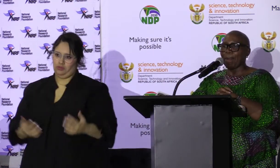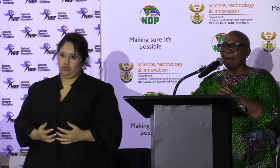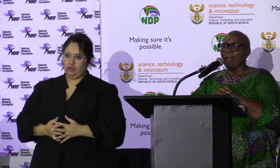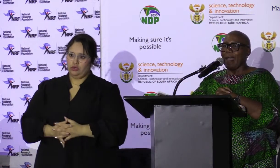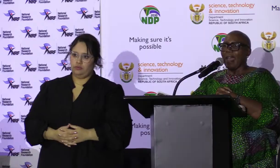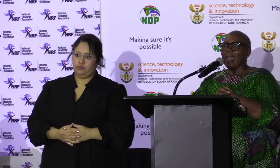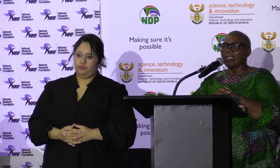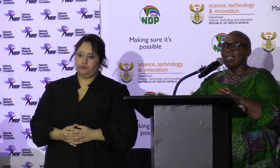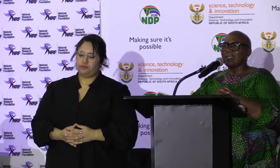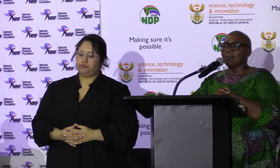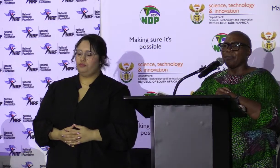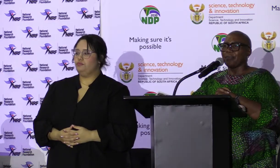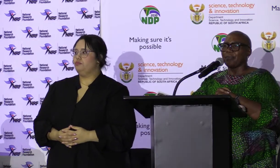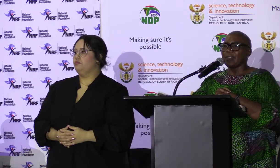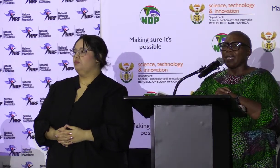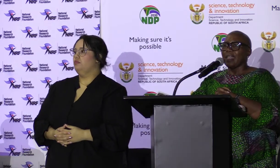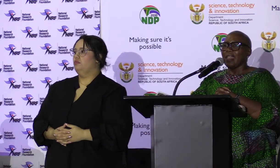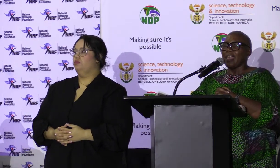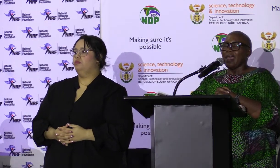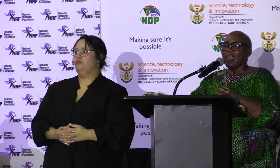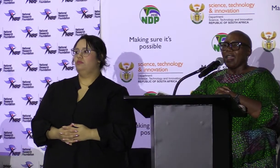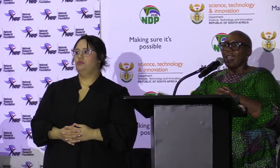that. Again,